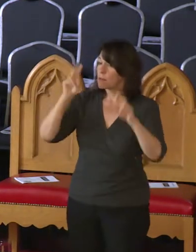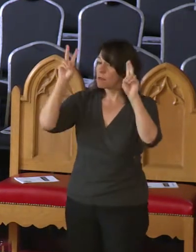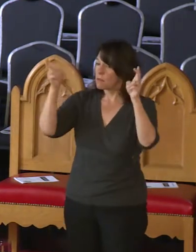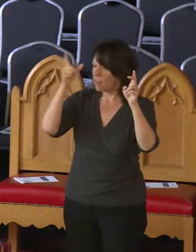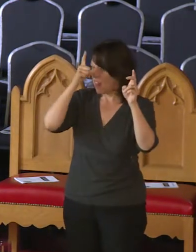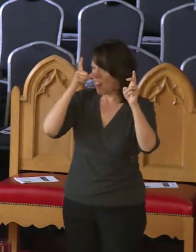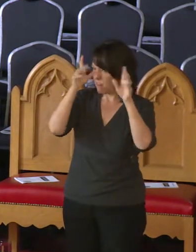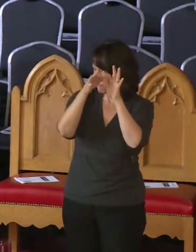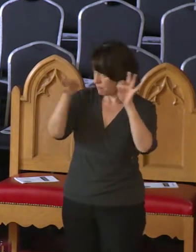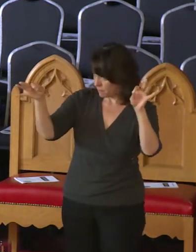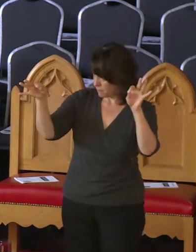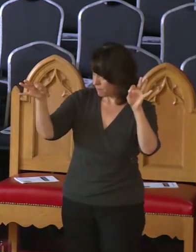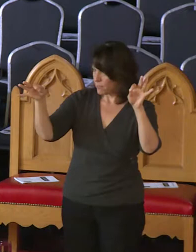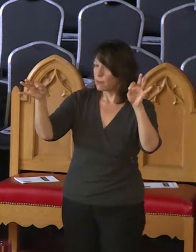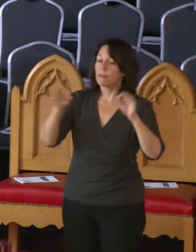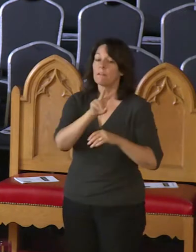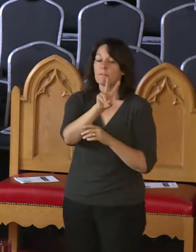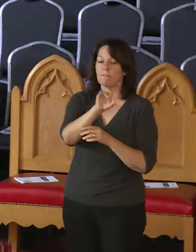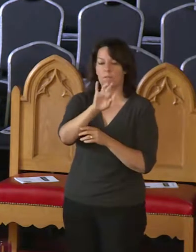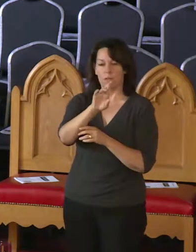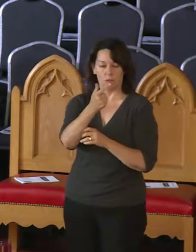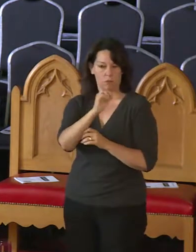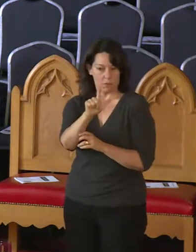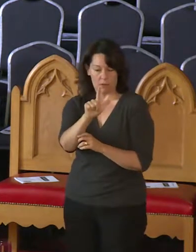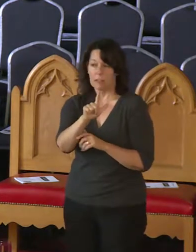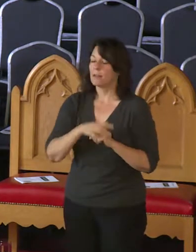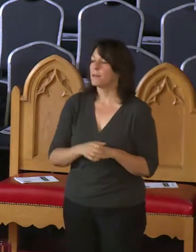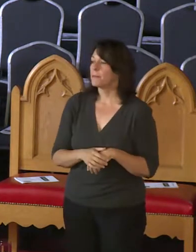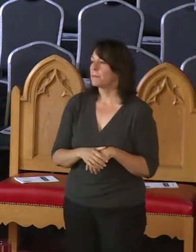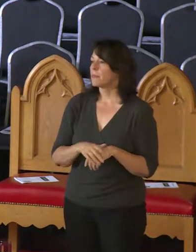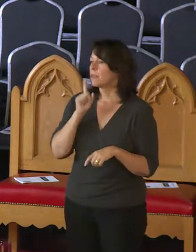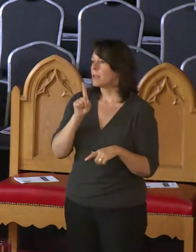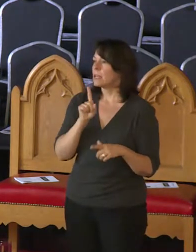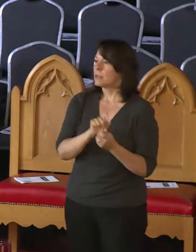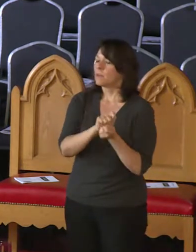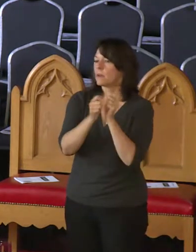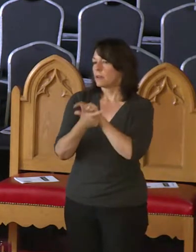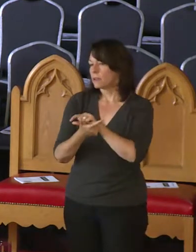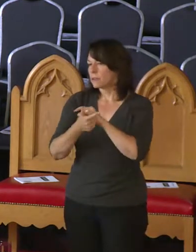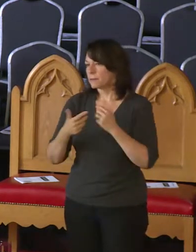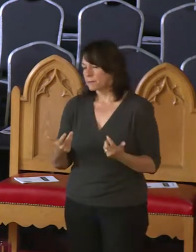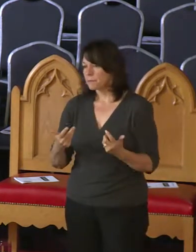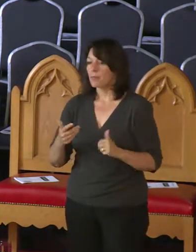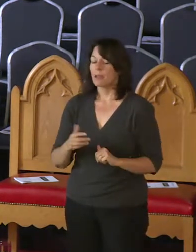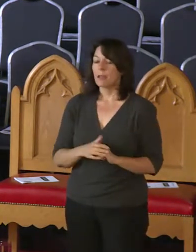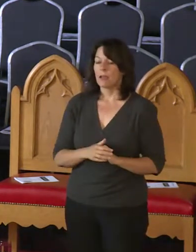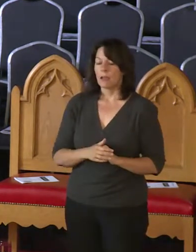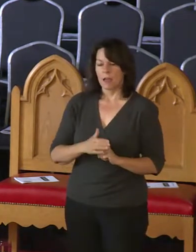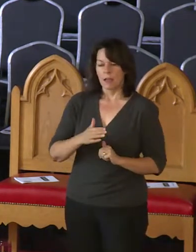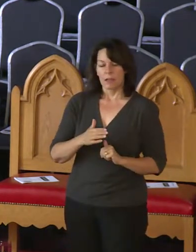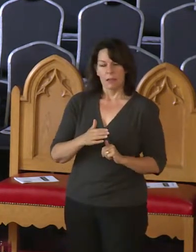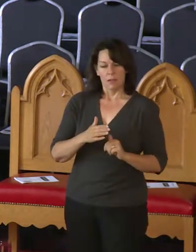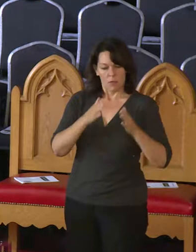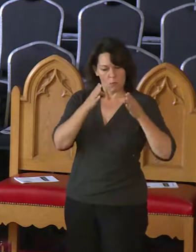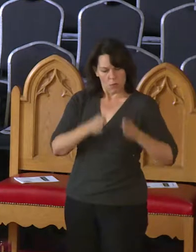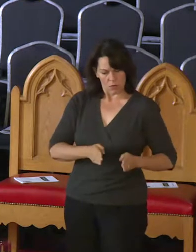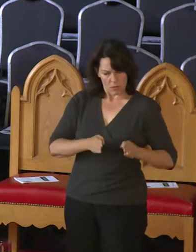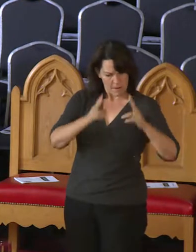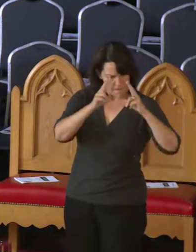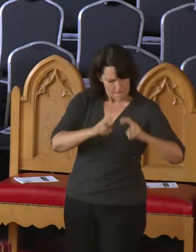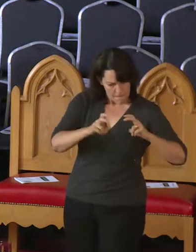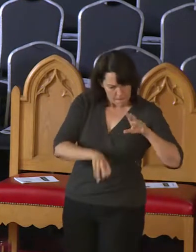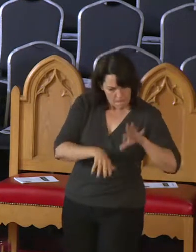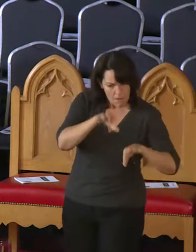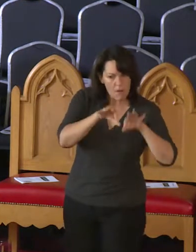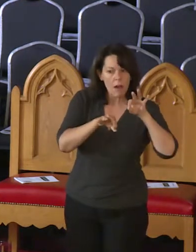cognoscere causas, is a quote from Virgil. It is variously translated to be either happy is the one who is able to ascertain the reason